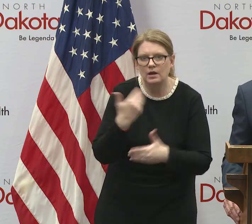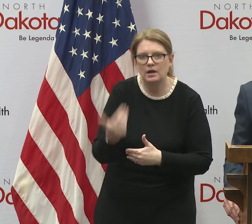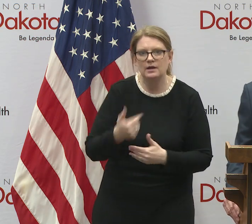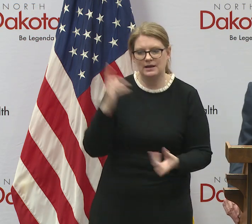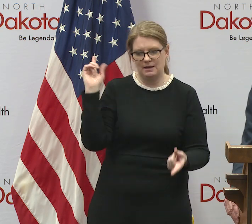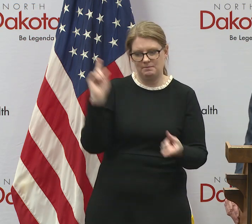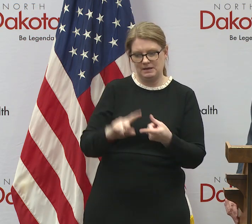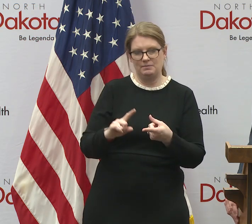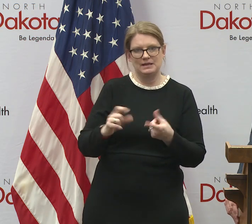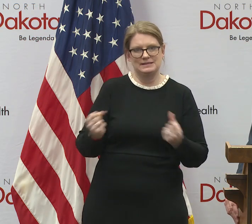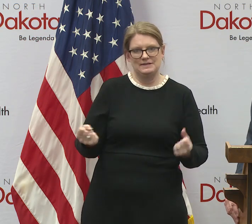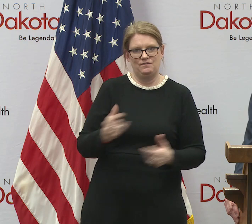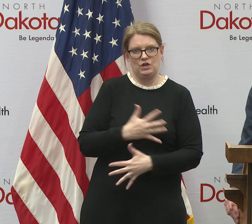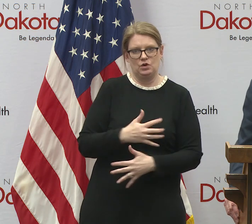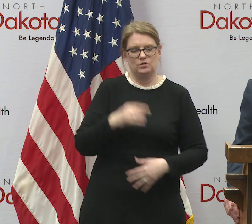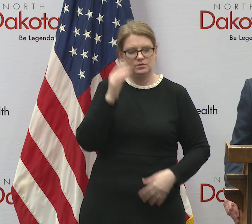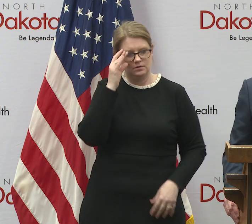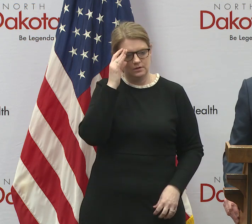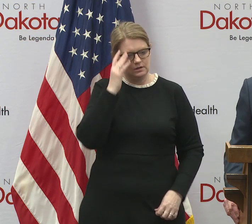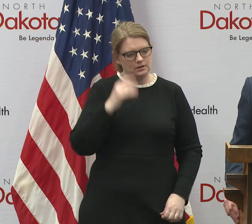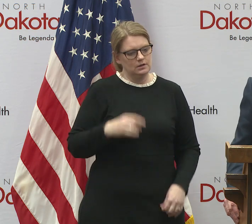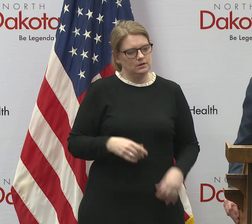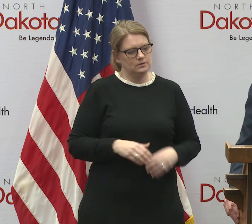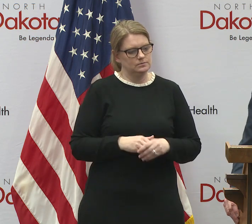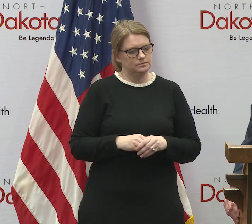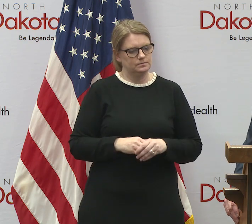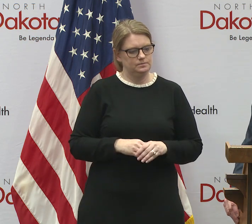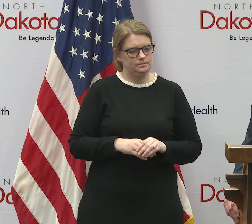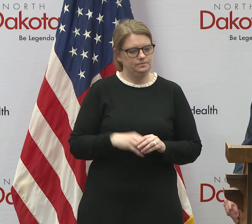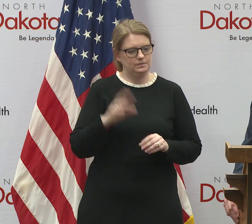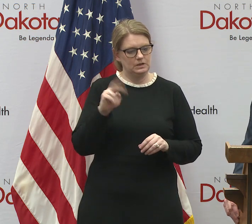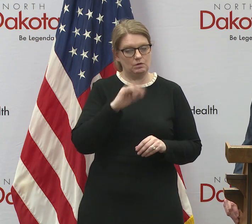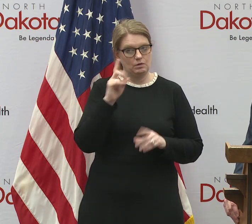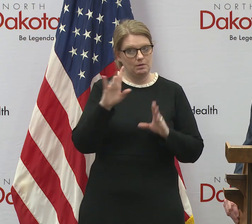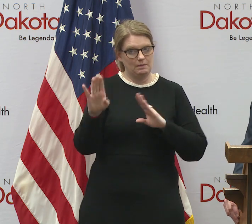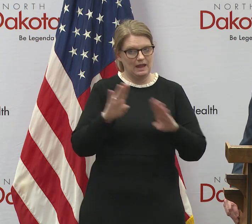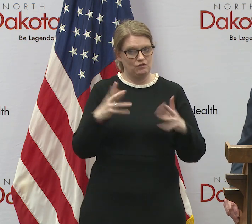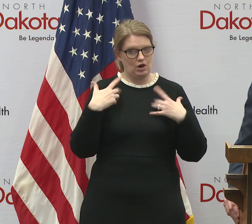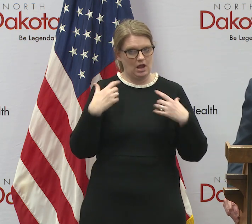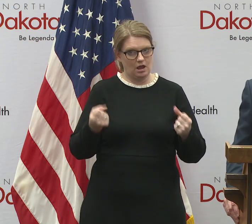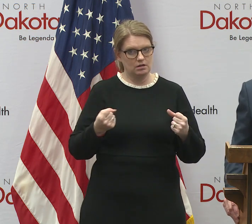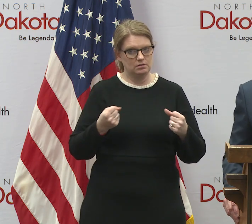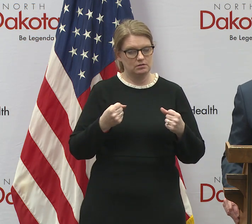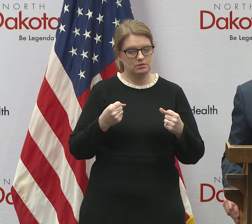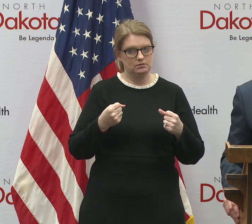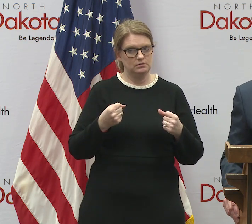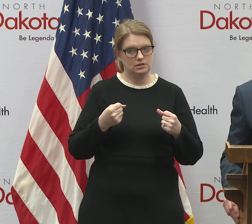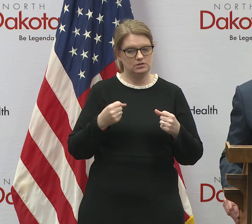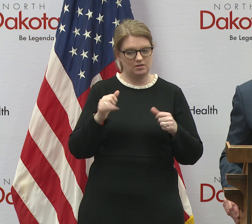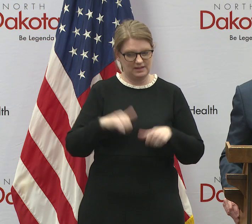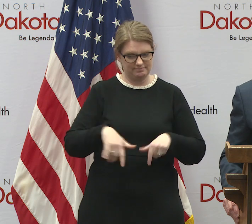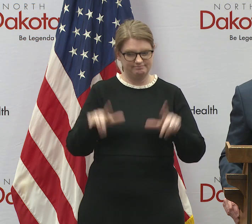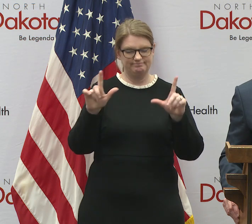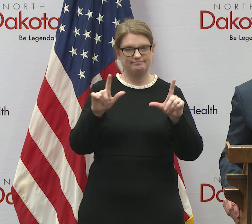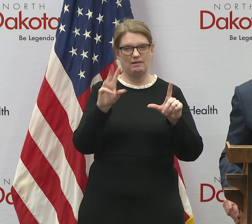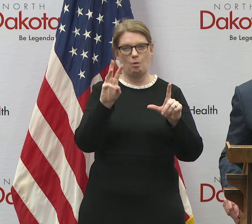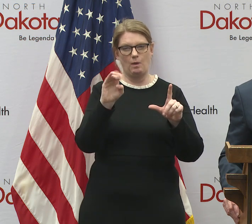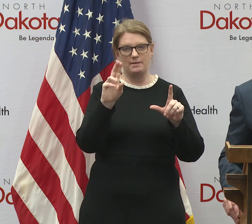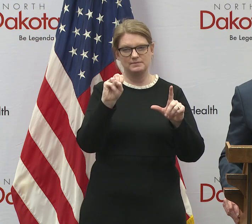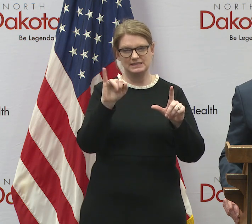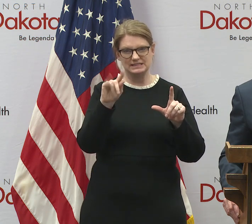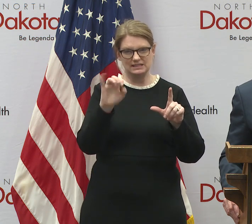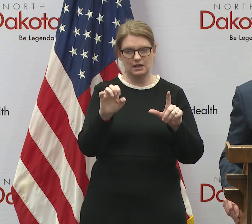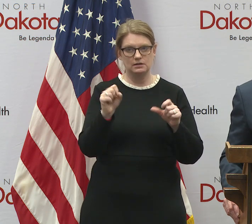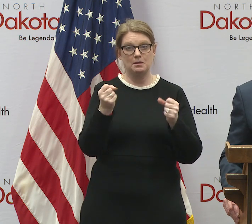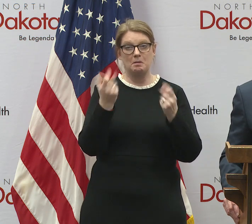minimizes anxiety or fear. We did launch through the North Dakota Behavioral Health website last year that has a bunch